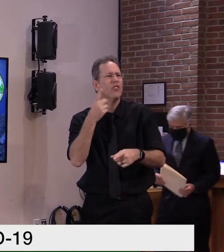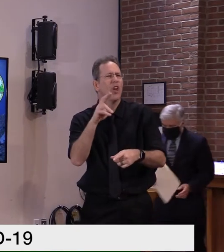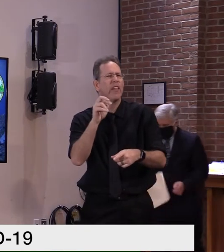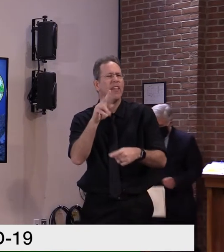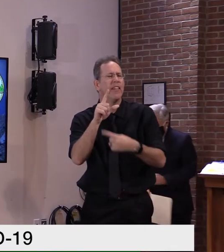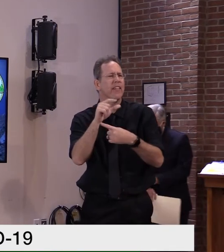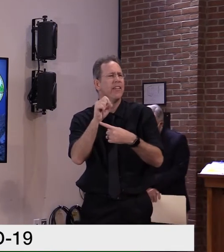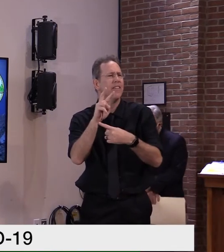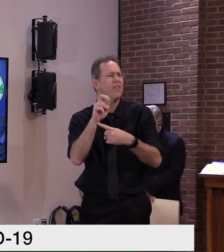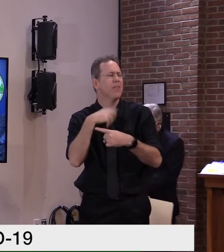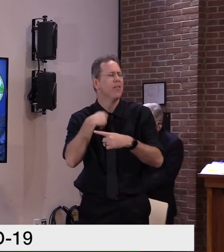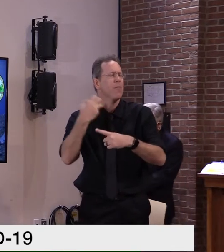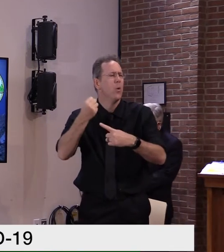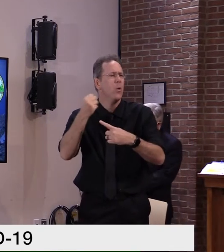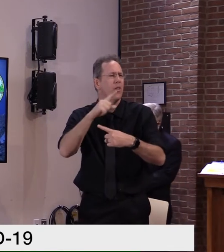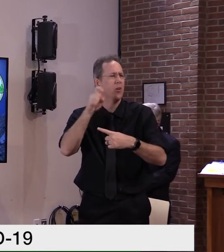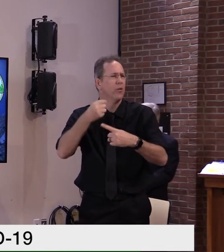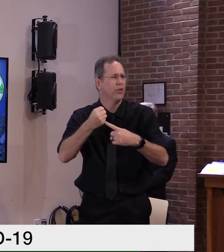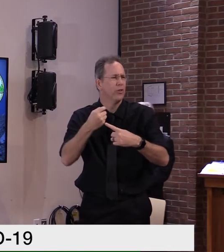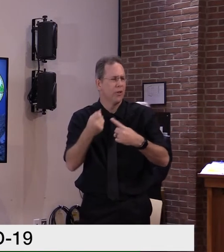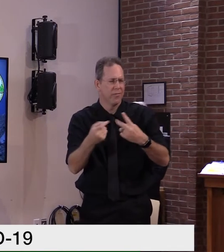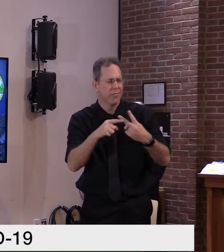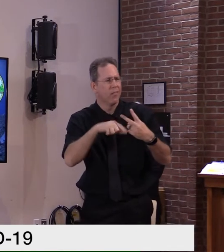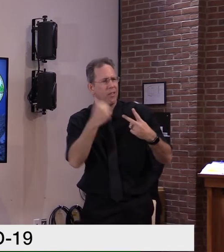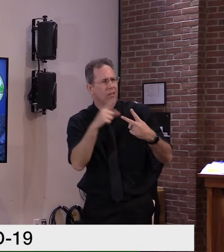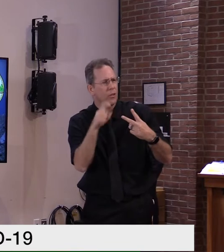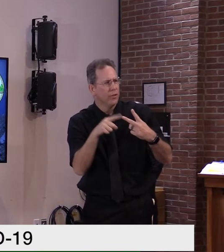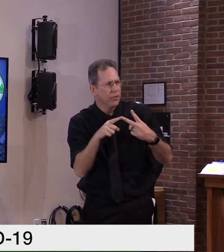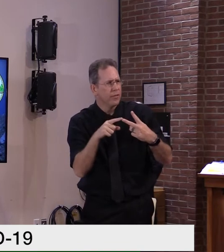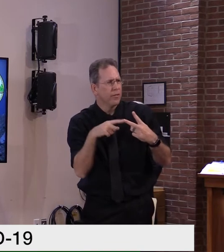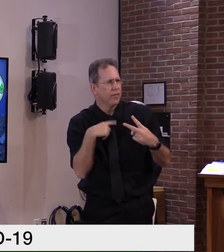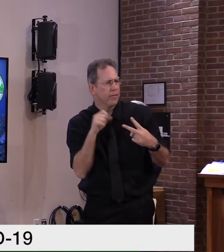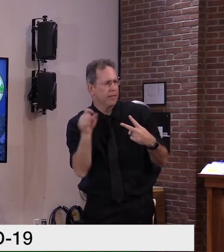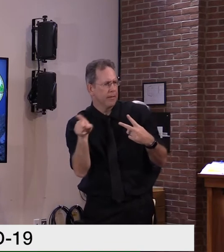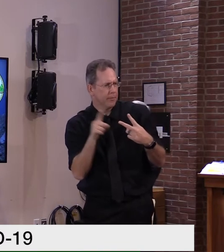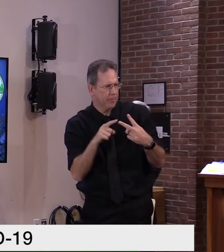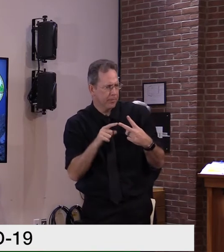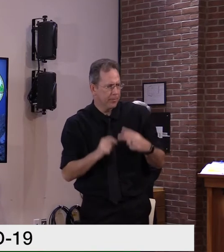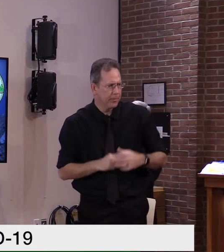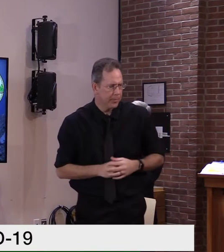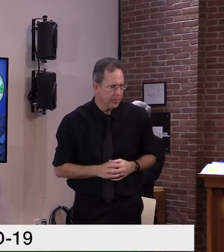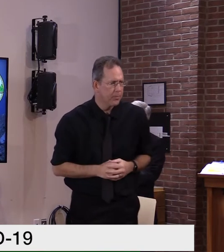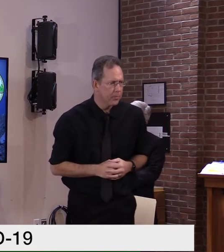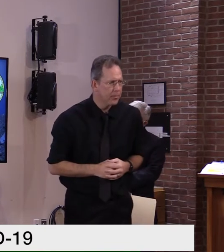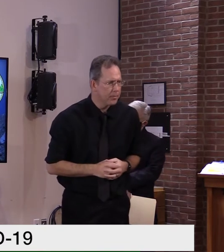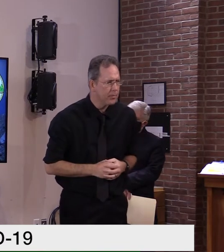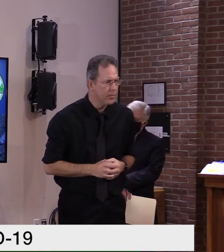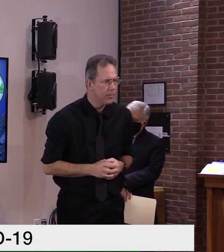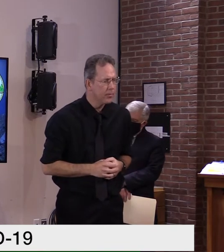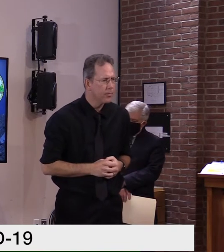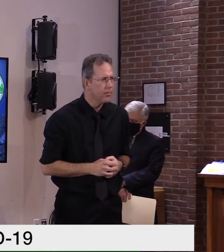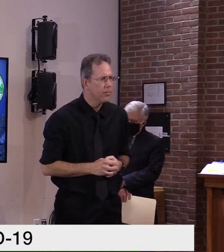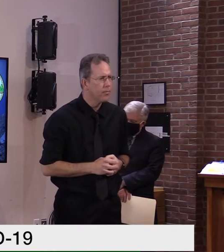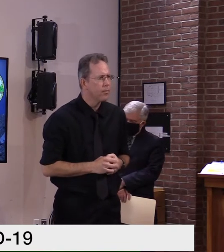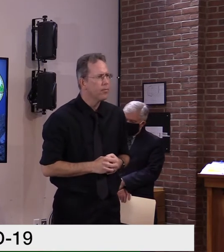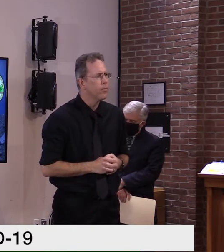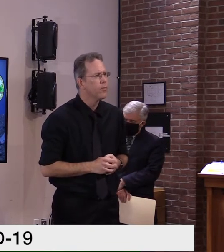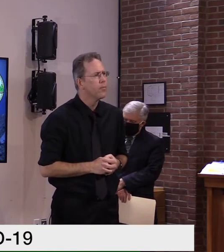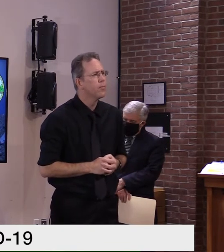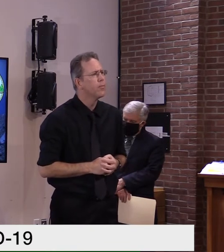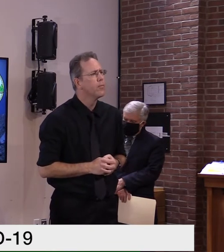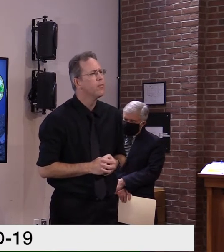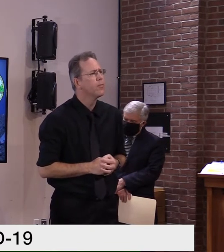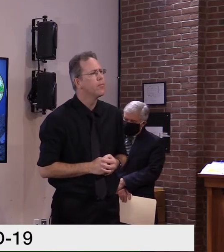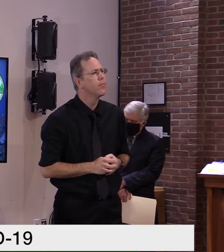clarify. In the letter that Commissioner Levine sent to the 224 medical patients, there